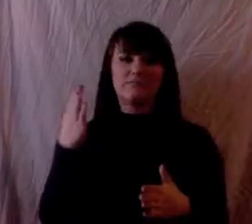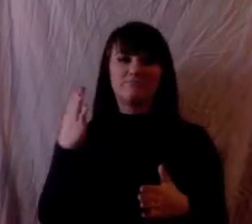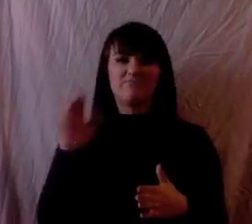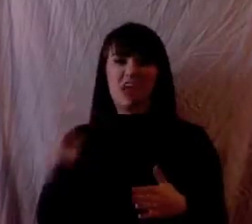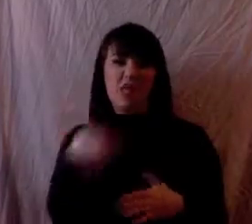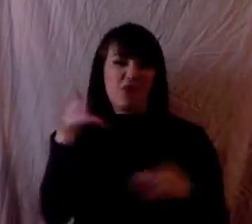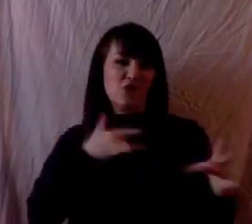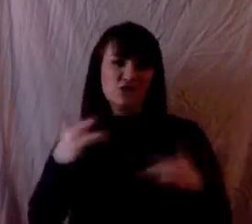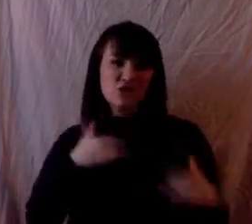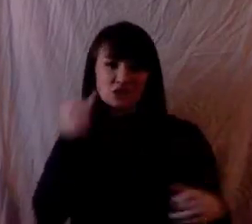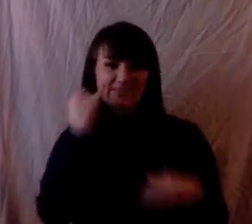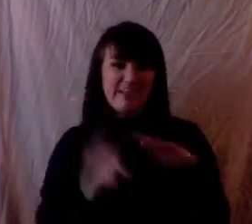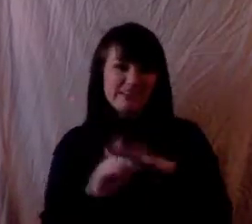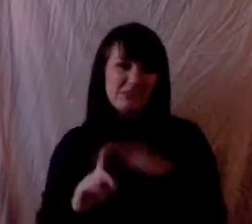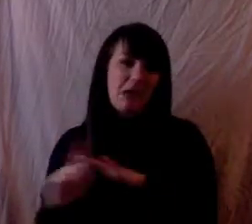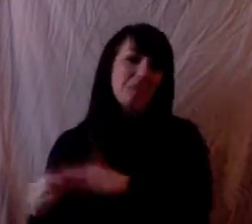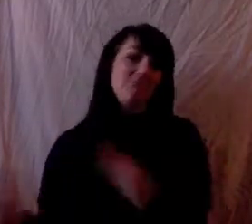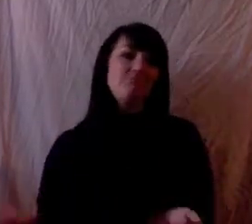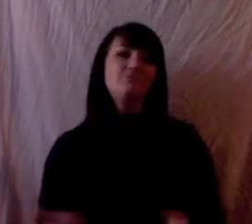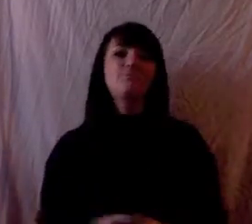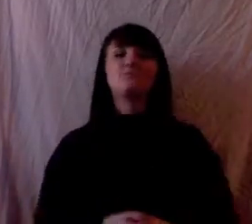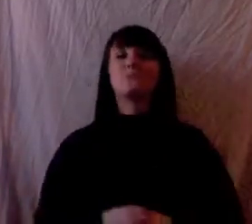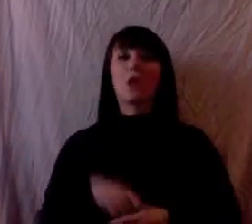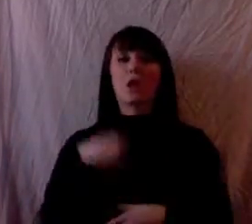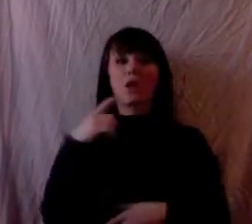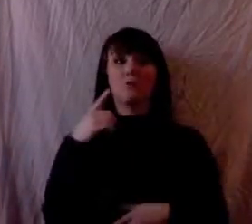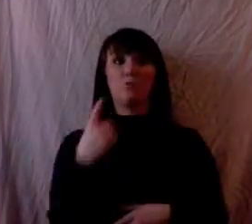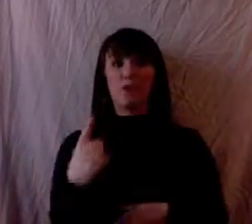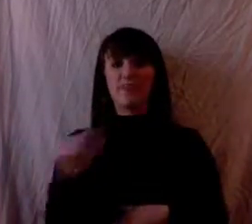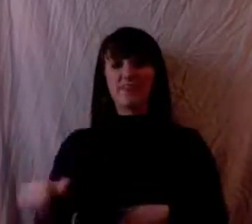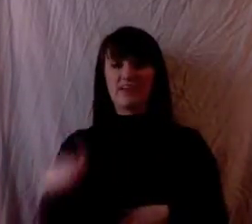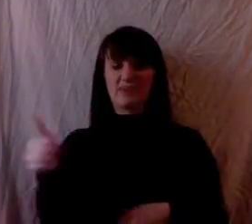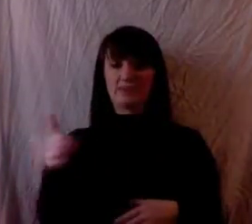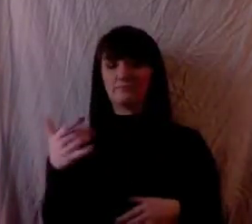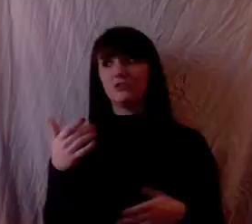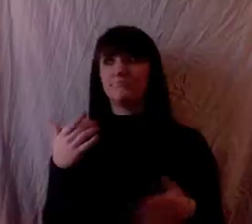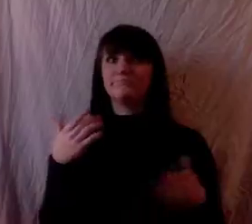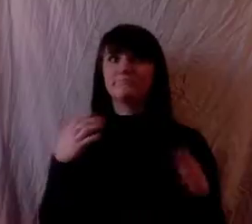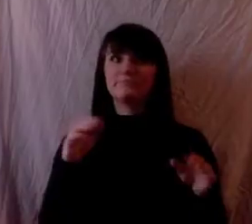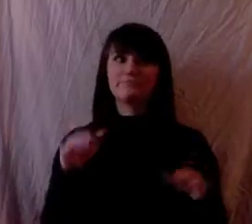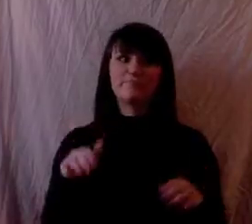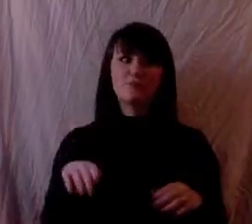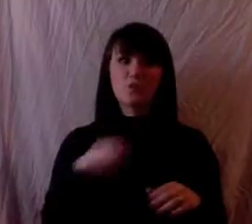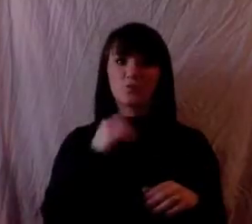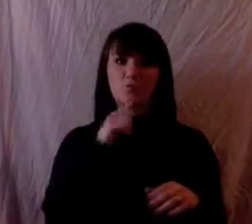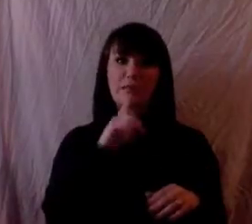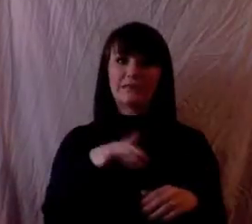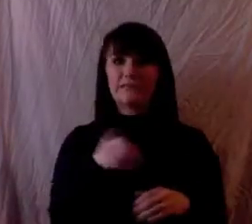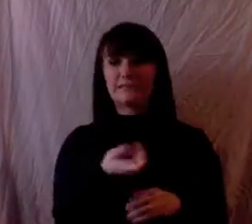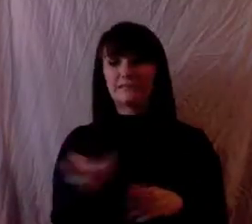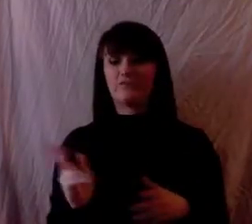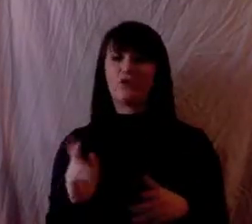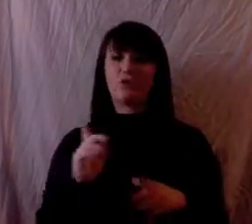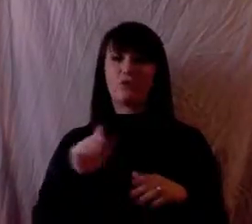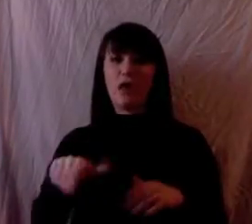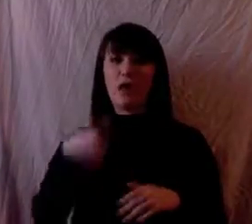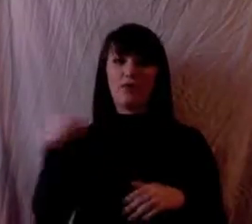up. One of the other, there are several actually, other reasons that we also provide team interpreters. One reason is that